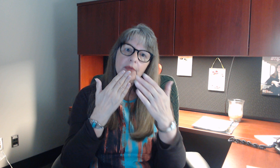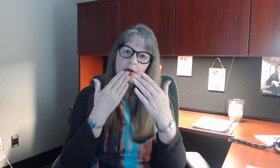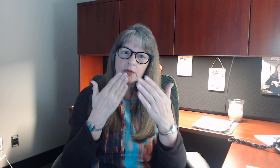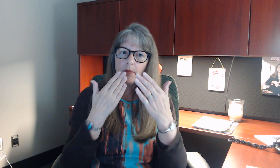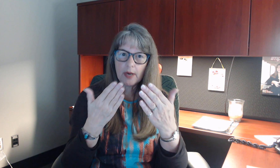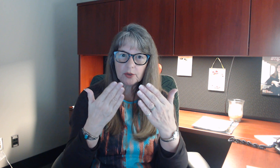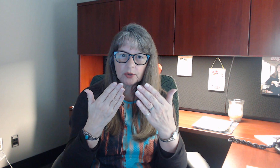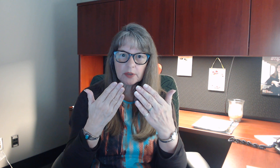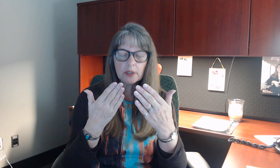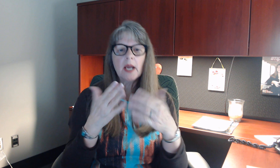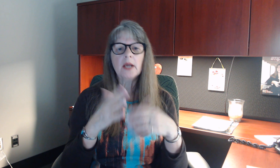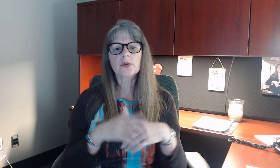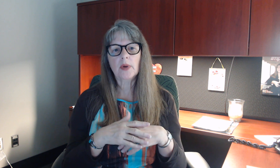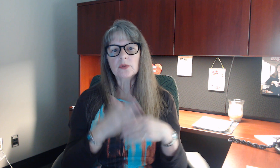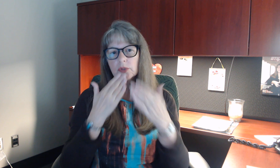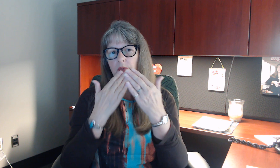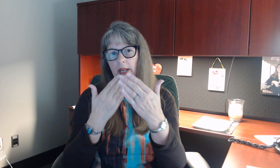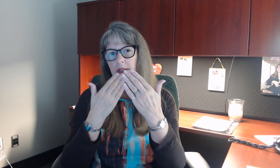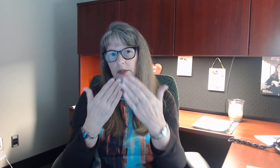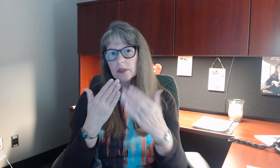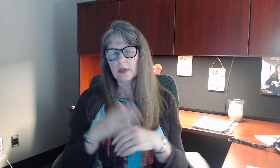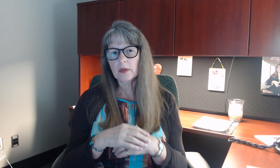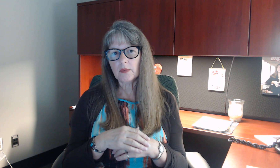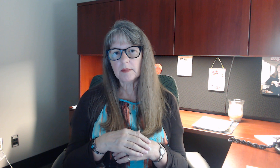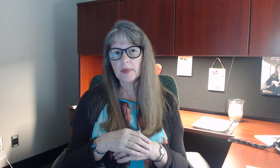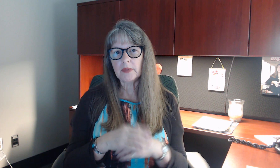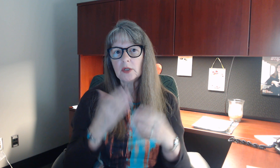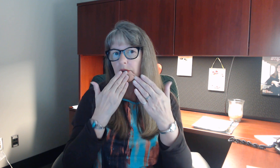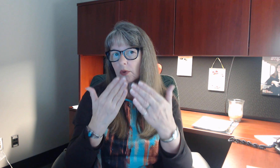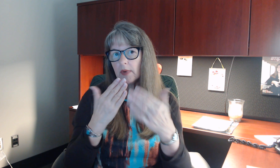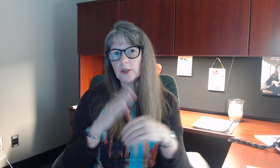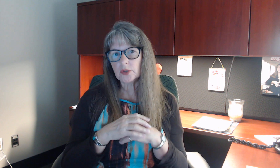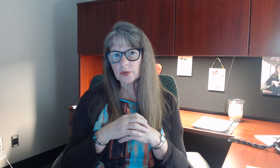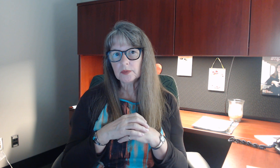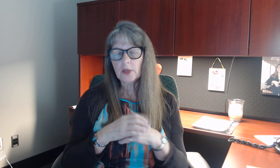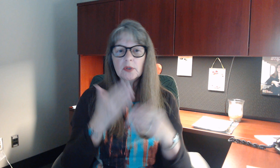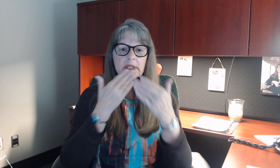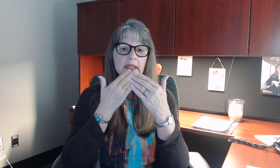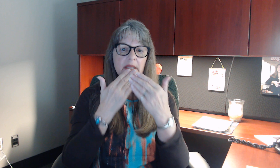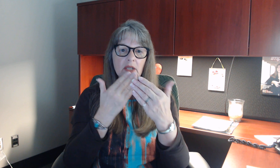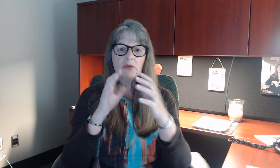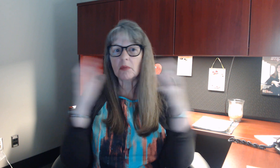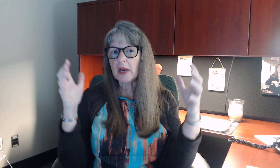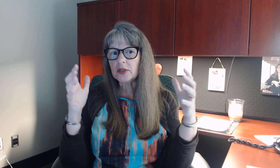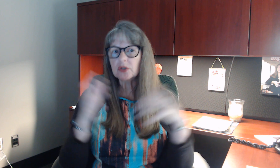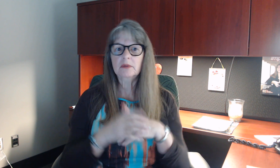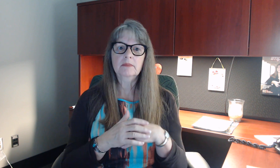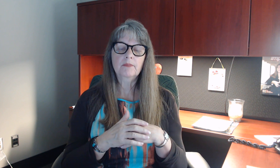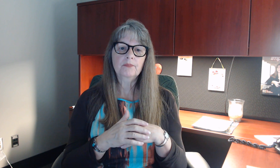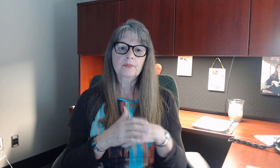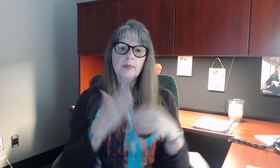so much. So I use two hands quite a bit. Thank you so much. You could say thank you so much, but thank